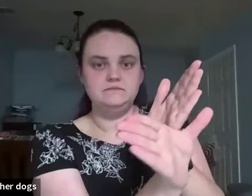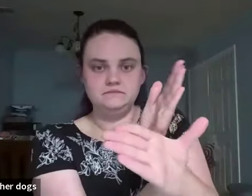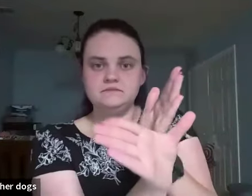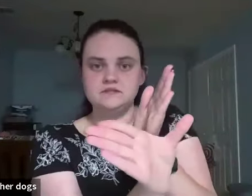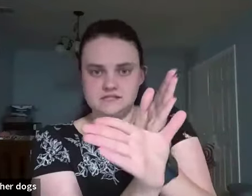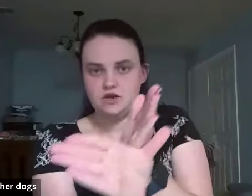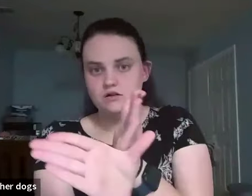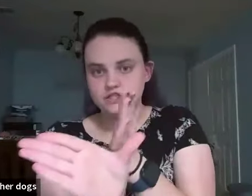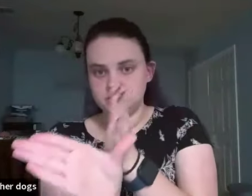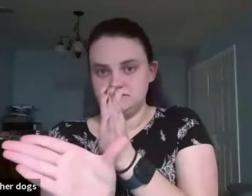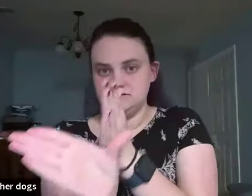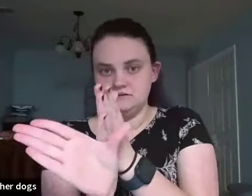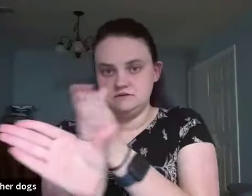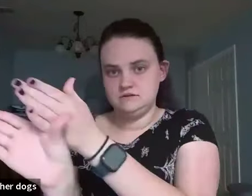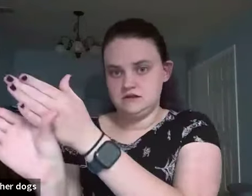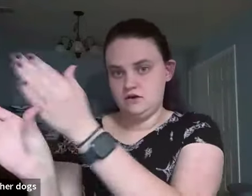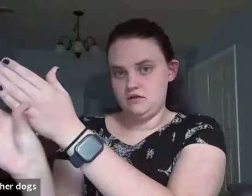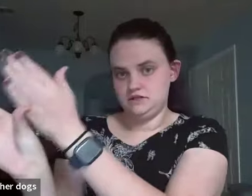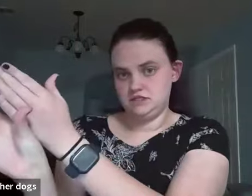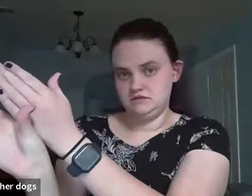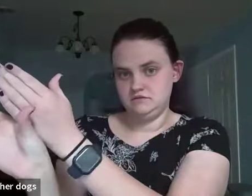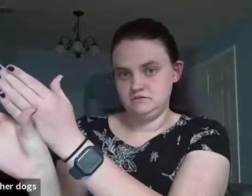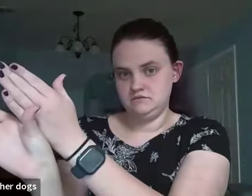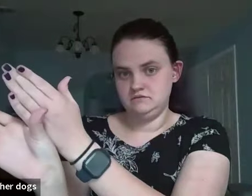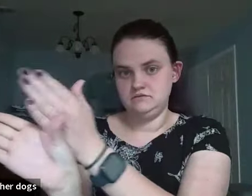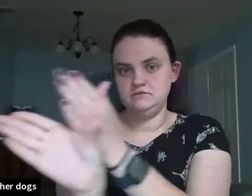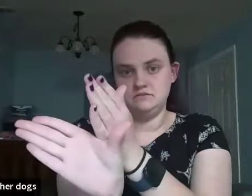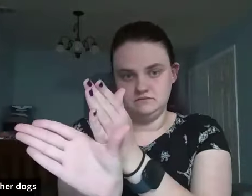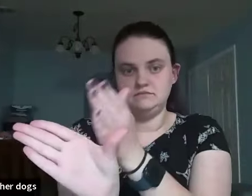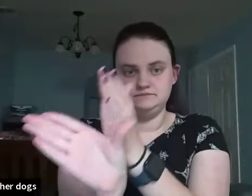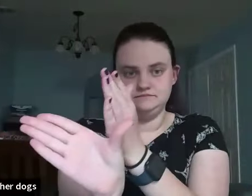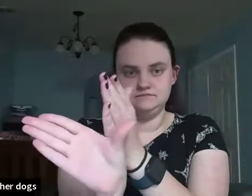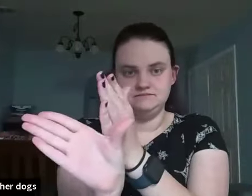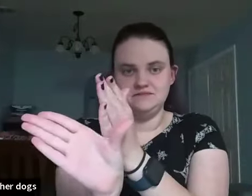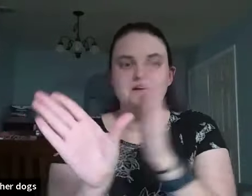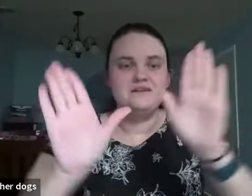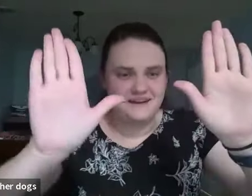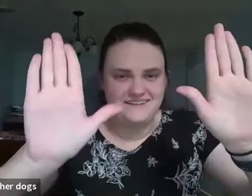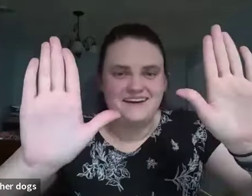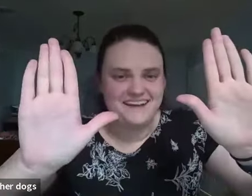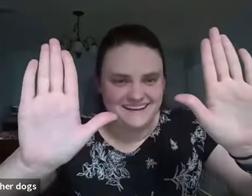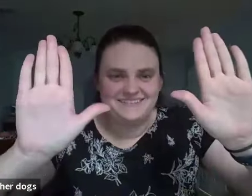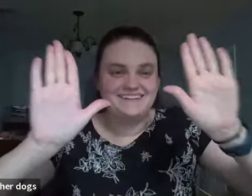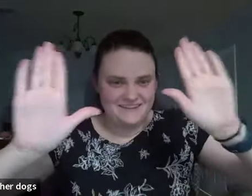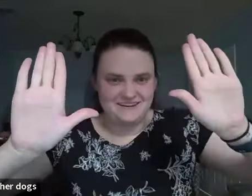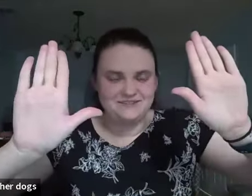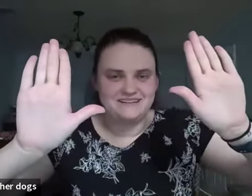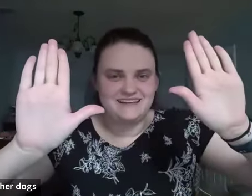Mm-hmm. Psychology. Psychology. Mm-hmm. Okay. All right. Here, we'll do it